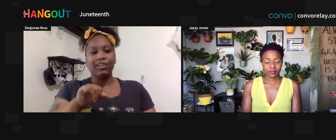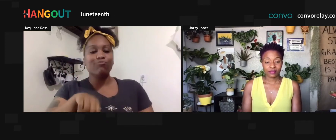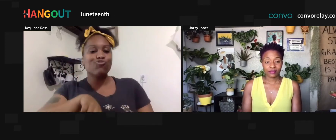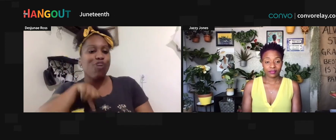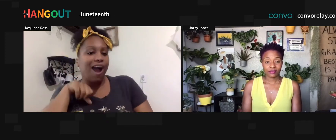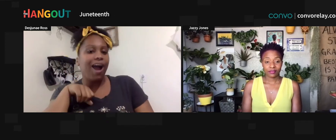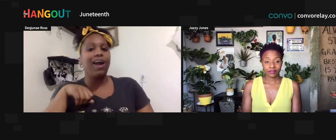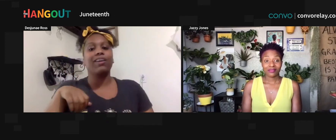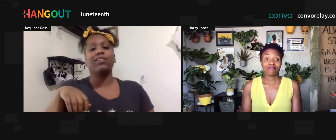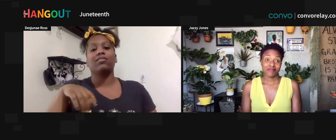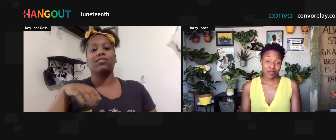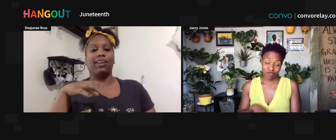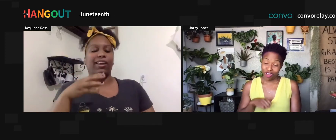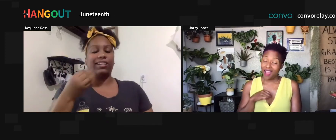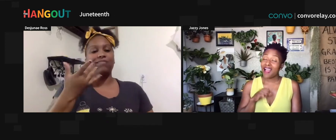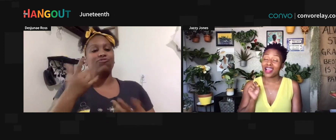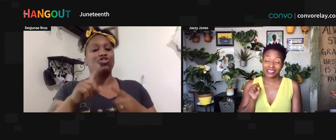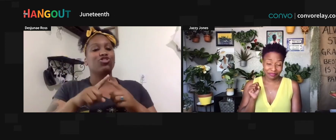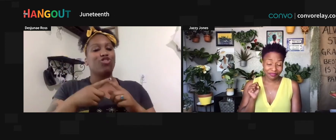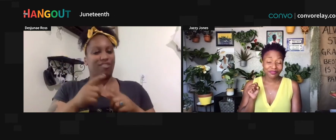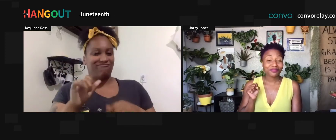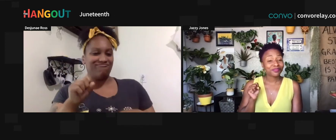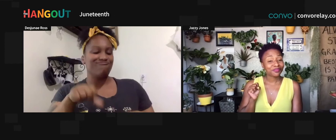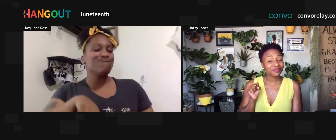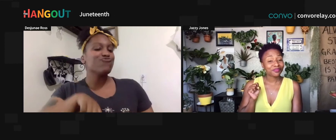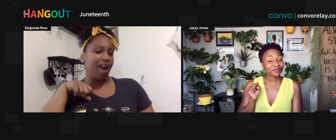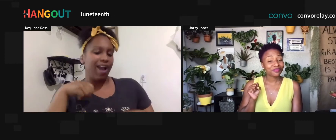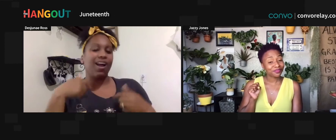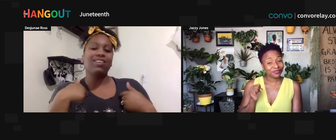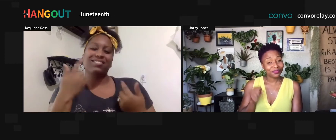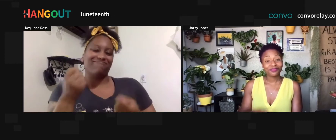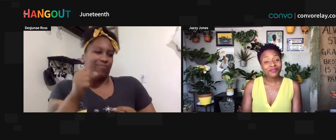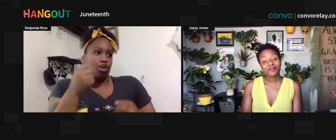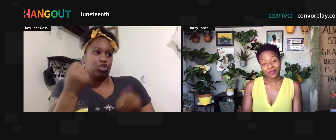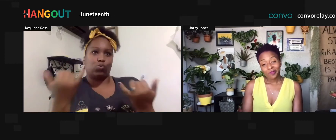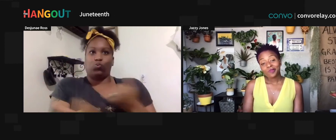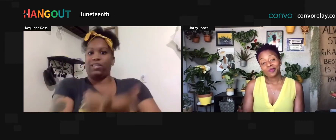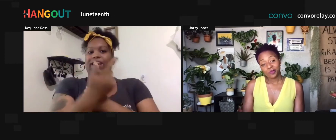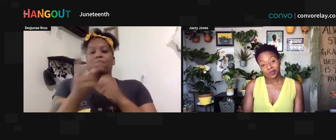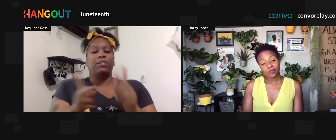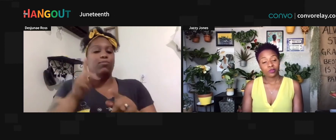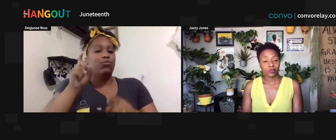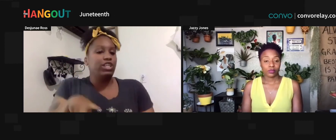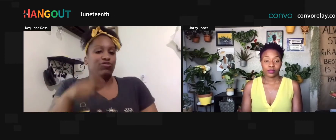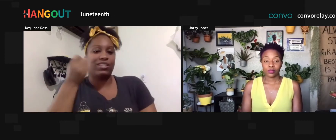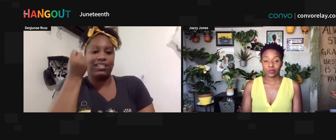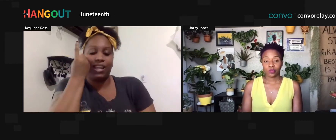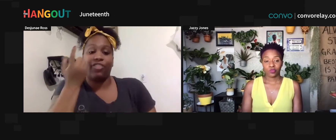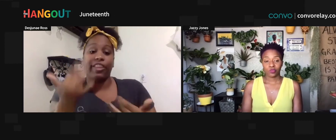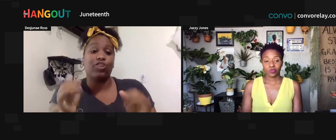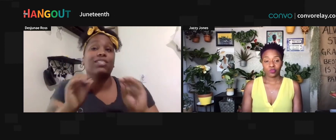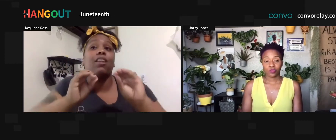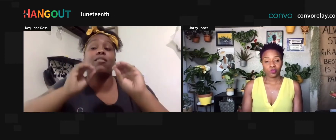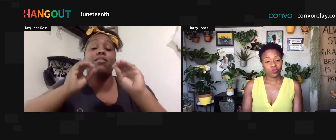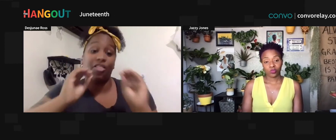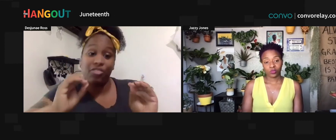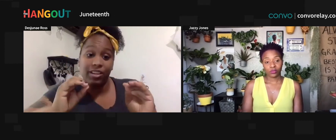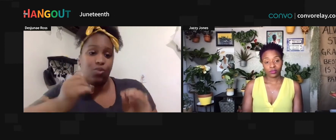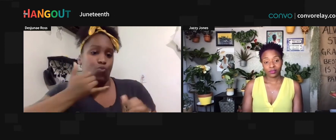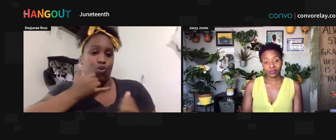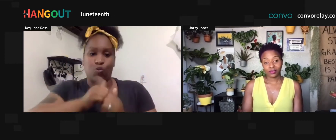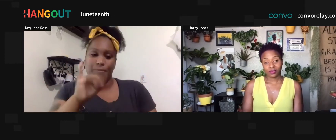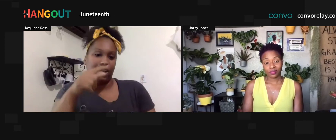so he can get a sense of his identity, his pride, his culture. I think that's really important because today